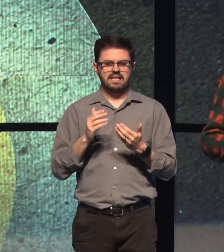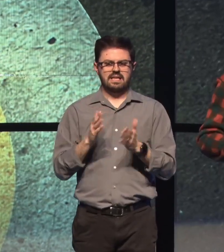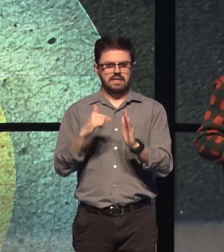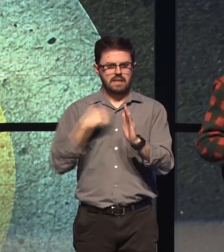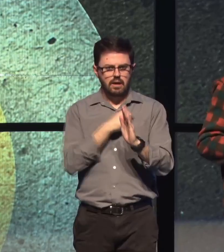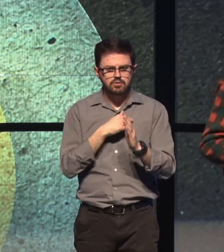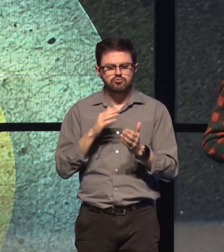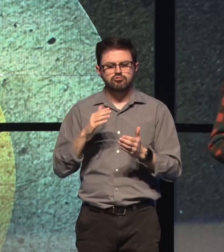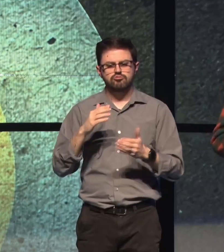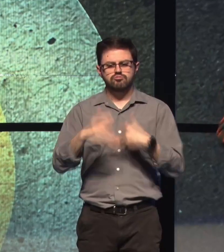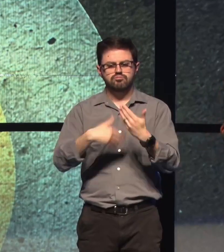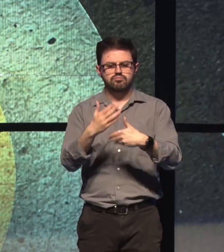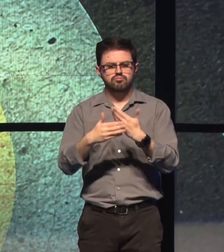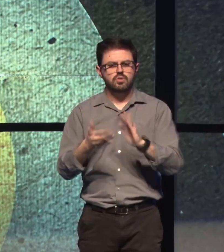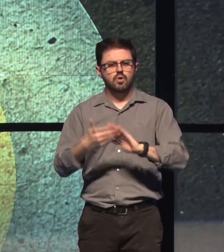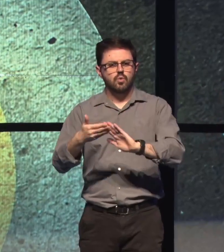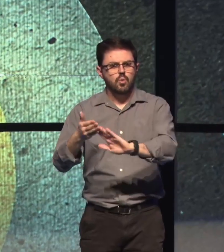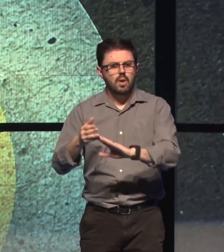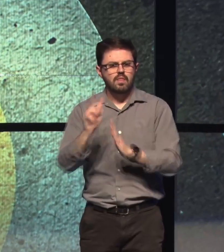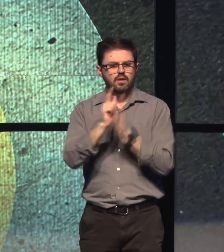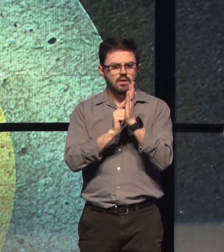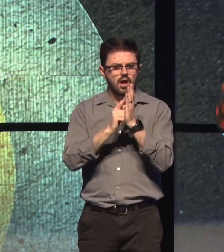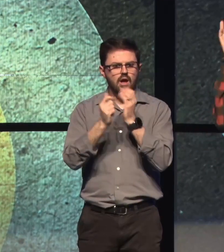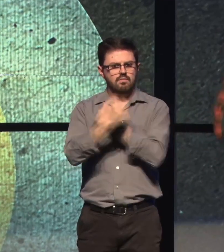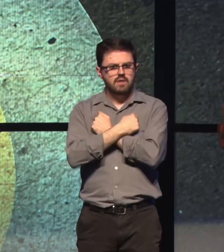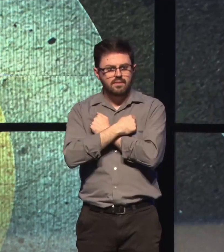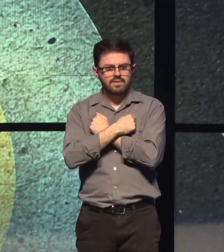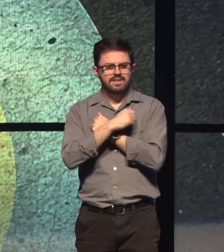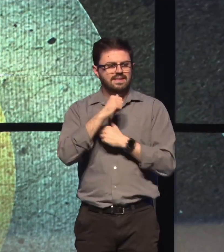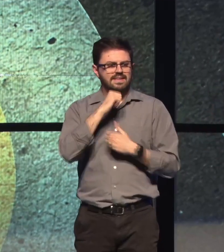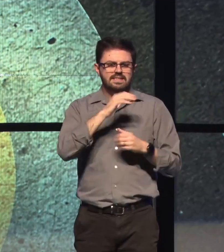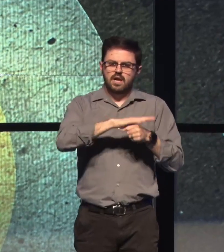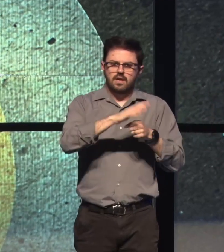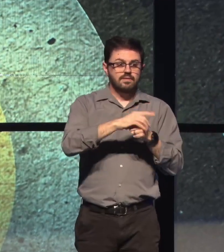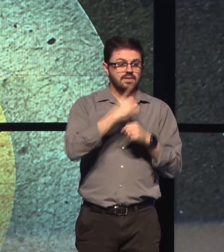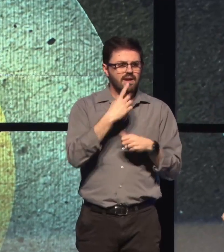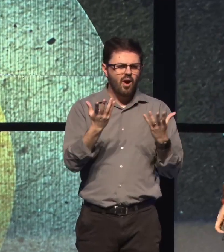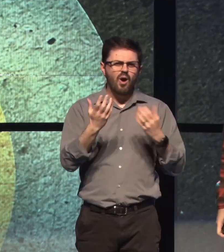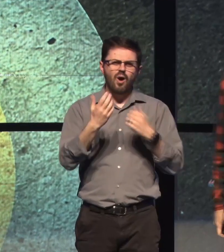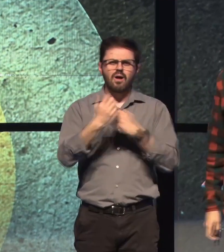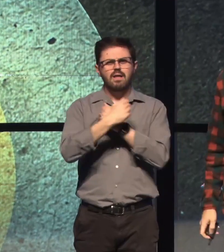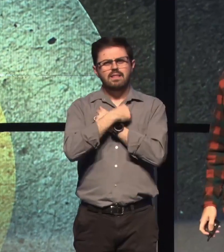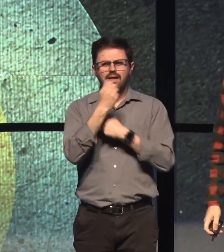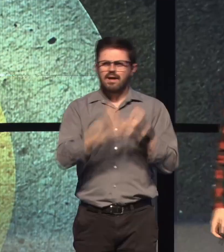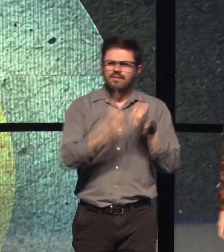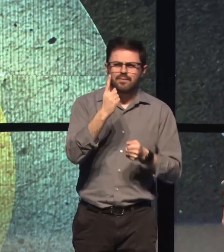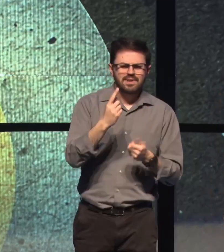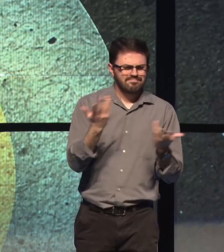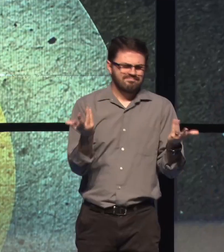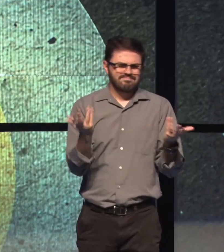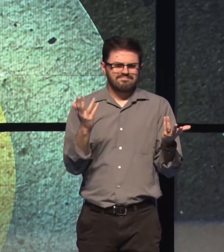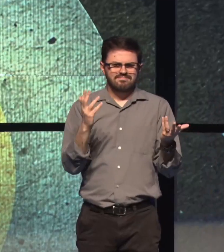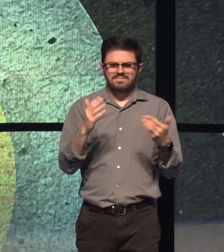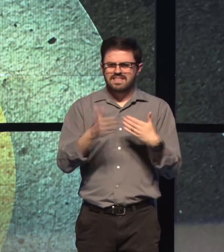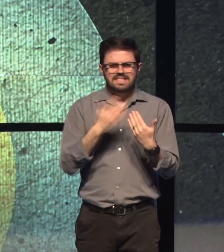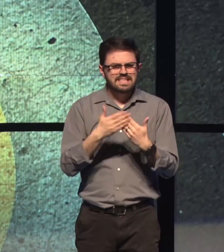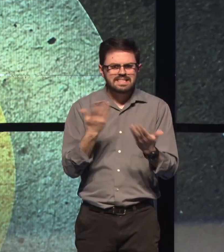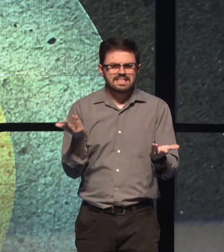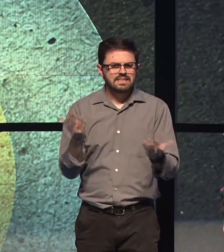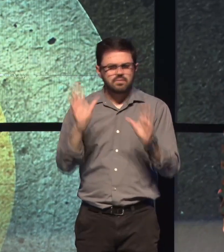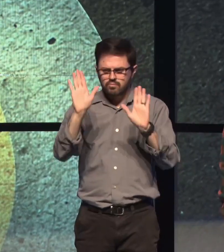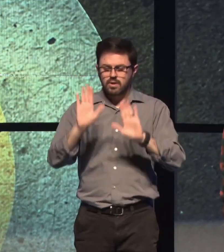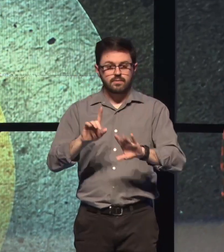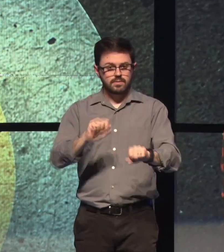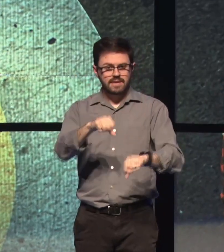See, it's not just enough to say, well, I love everyone. We love everybody here at Crossroads. That's wonderful.